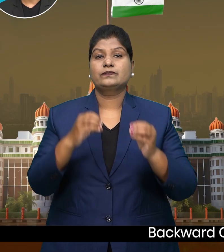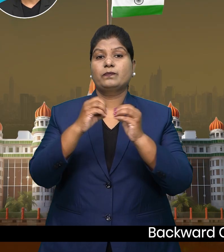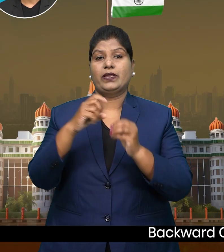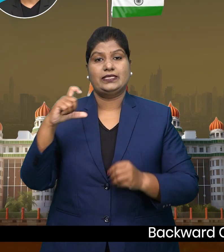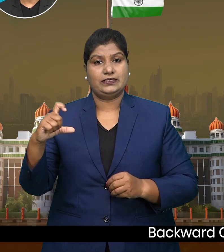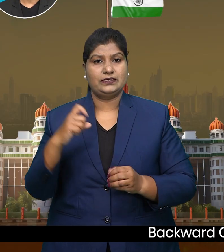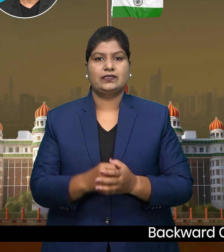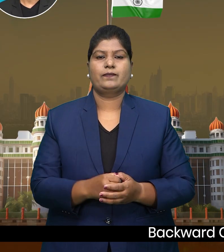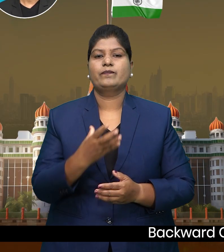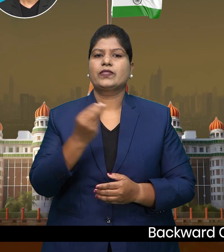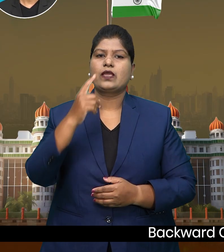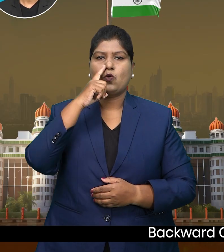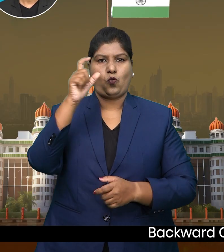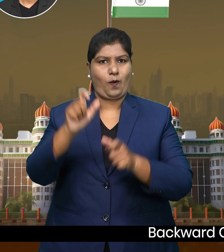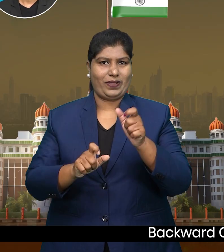backward classes and women.